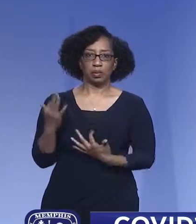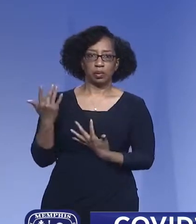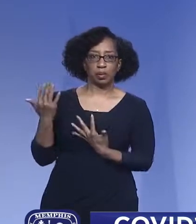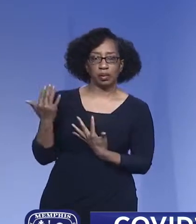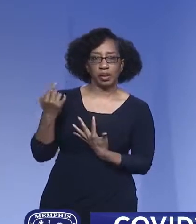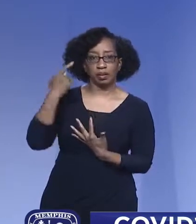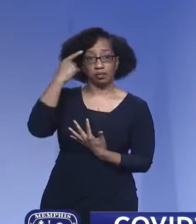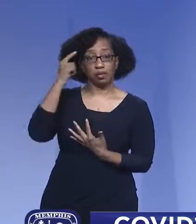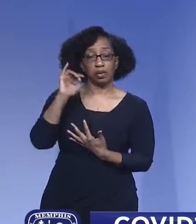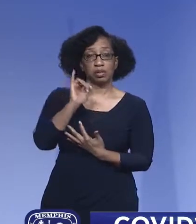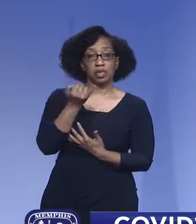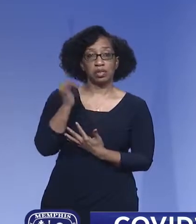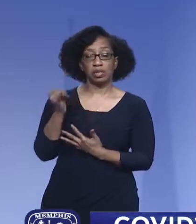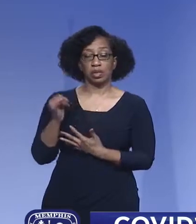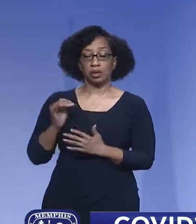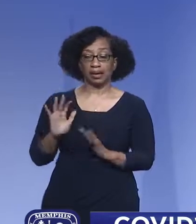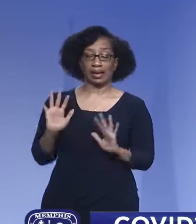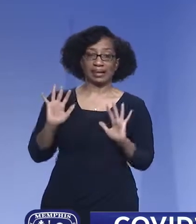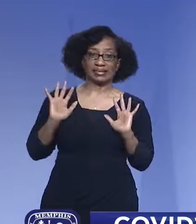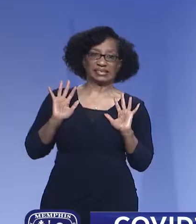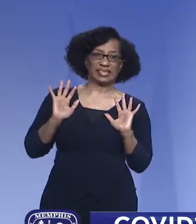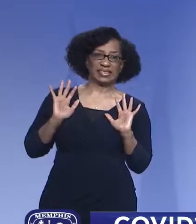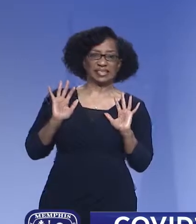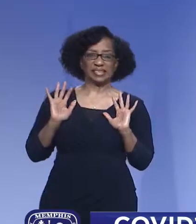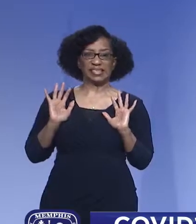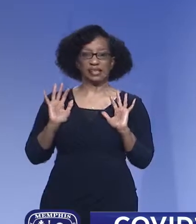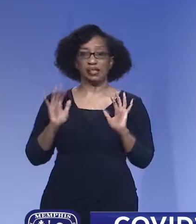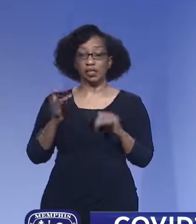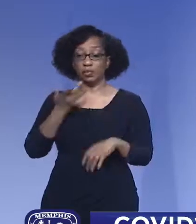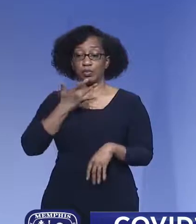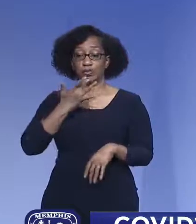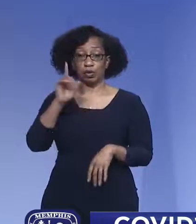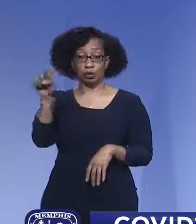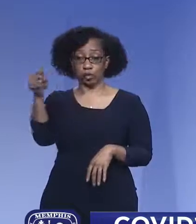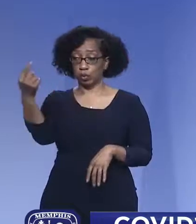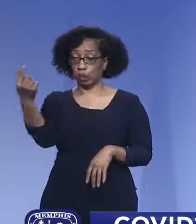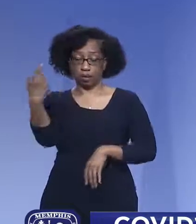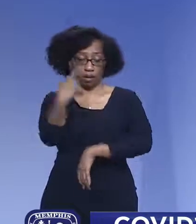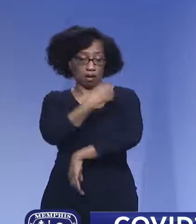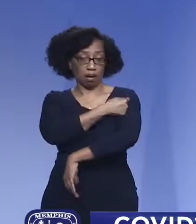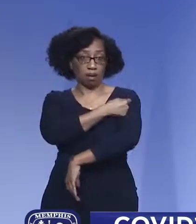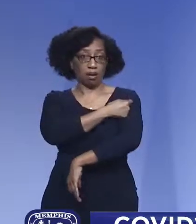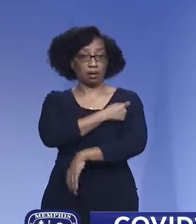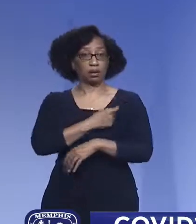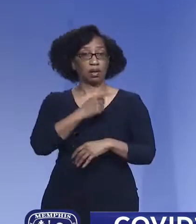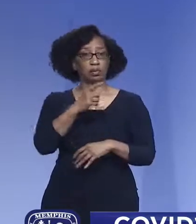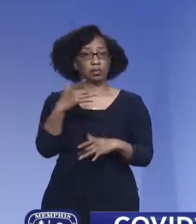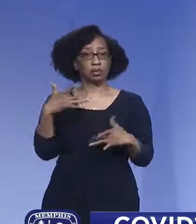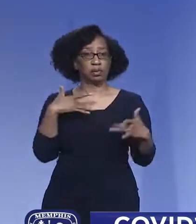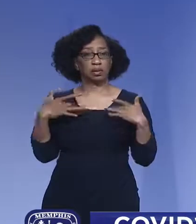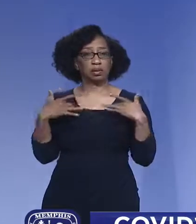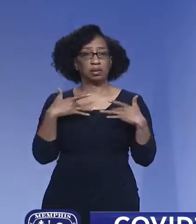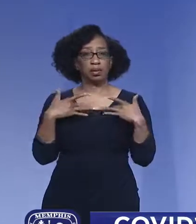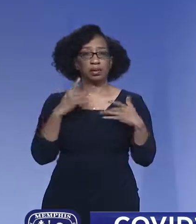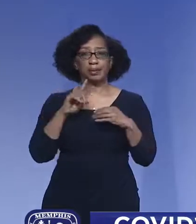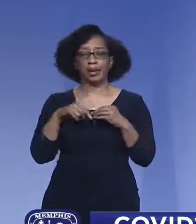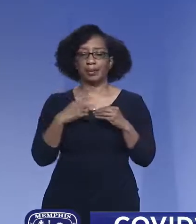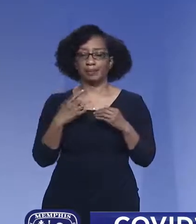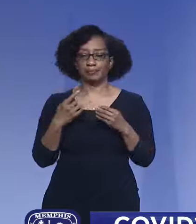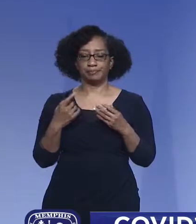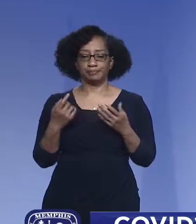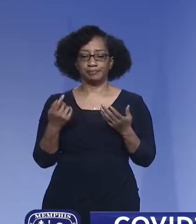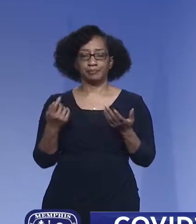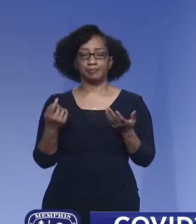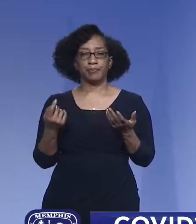J&J, wanting to kind of hold off and just do that single dose. Are you concerned about